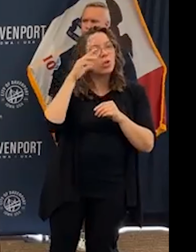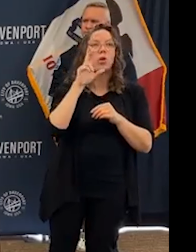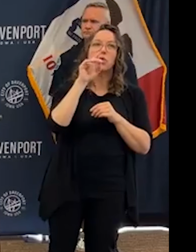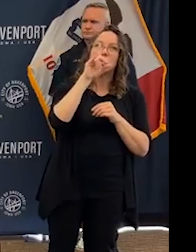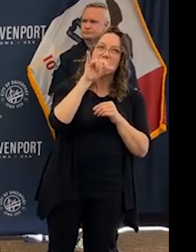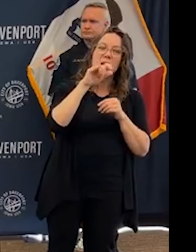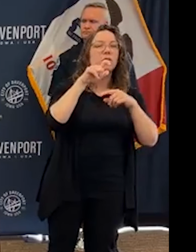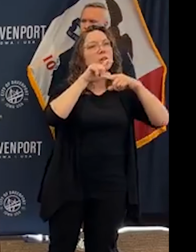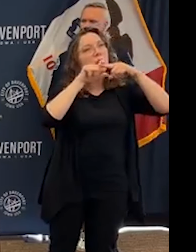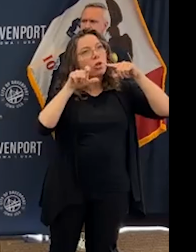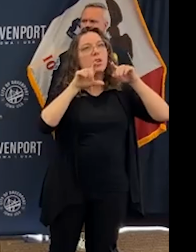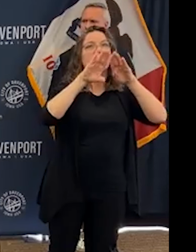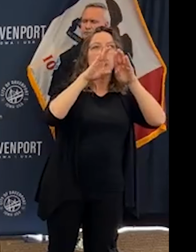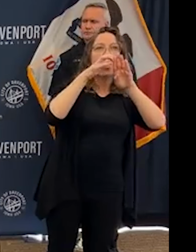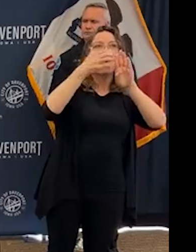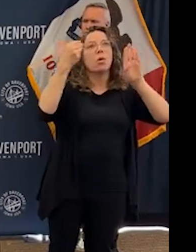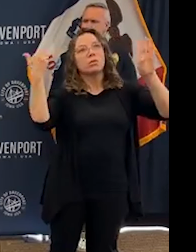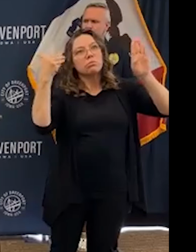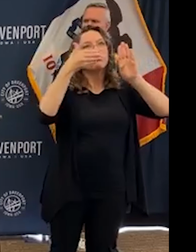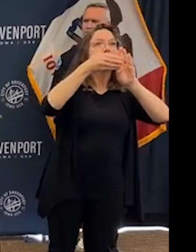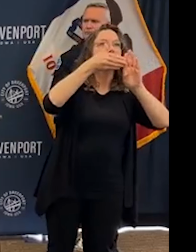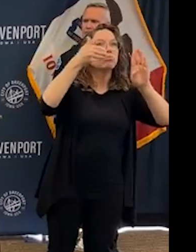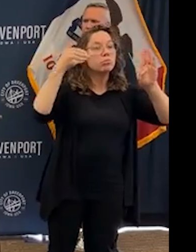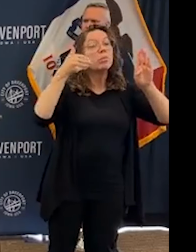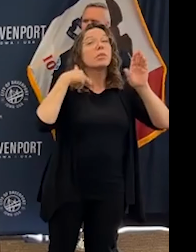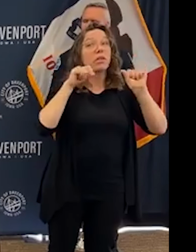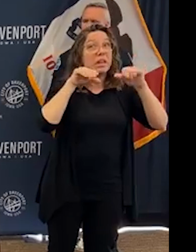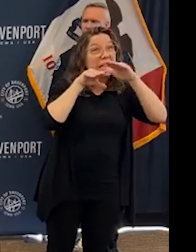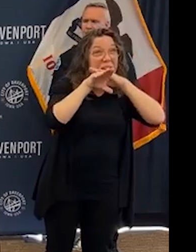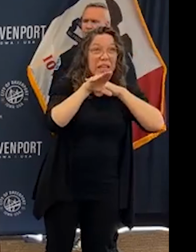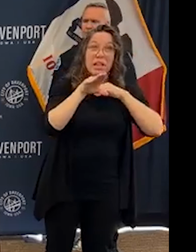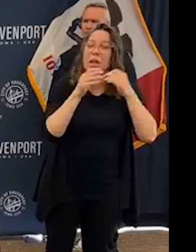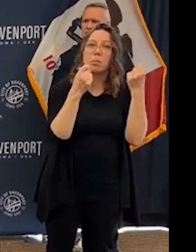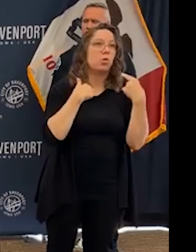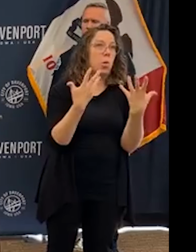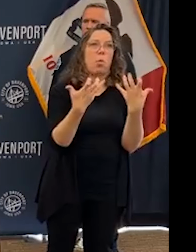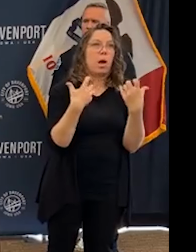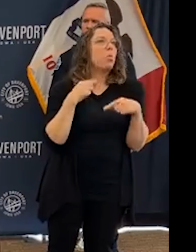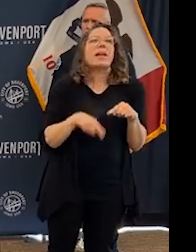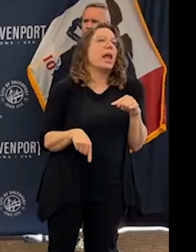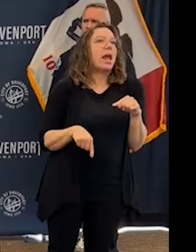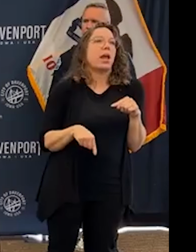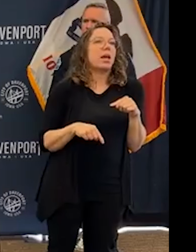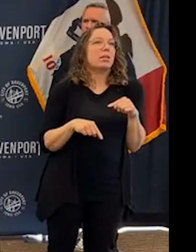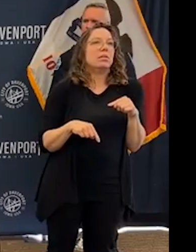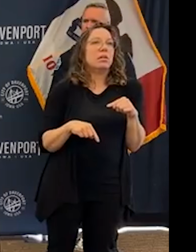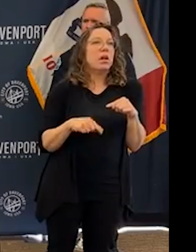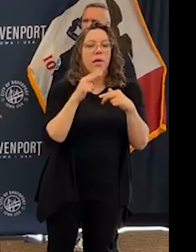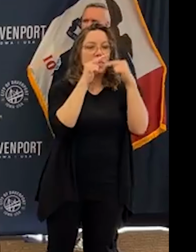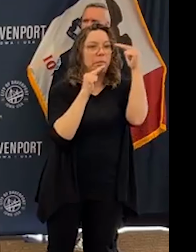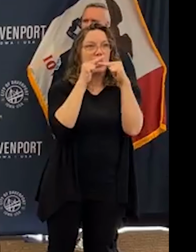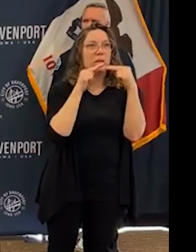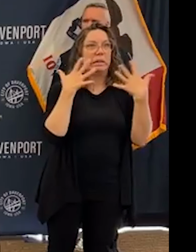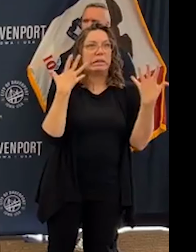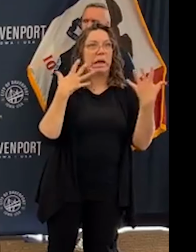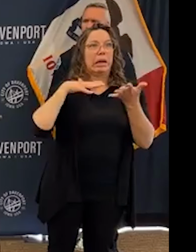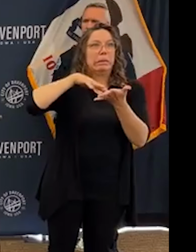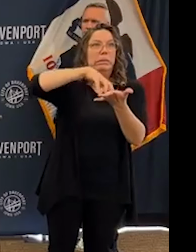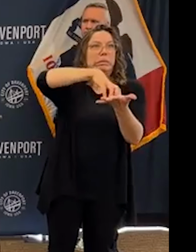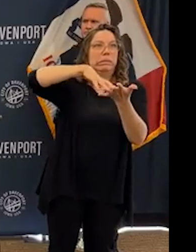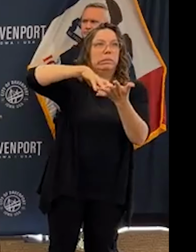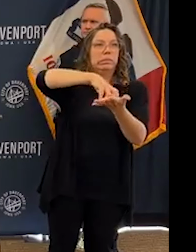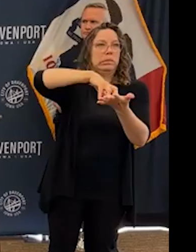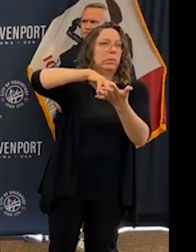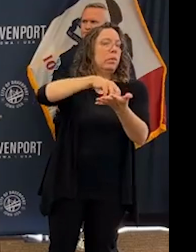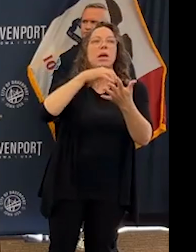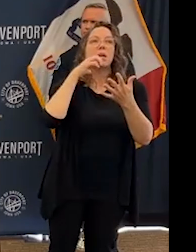look. Some of it is much as we want to, we can't because the building's not letting us, or it's just too unsafe to do it without waiting to